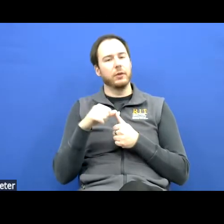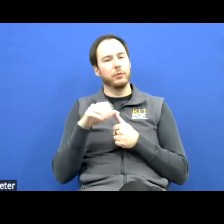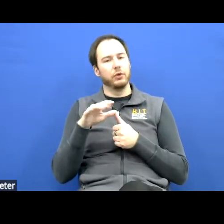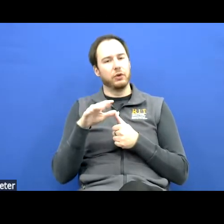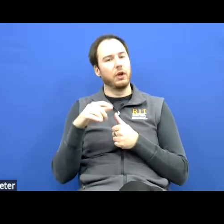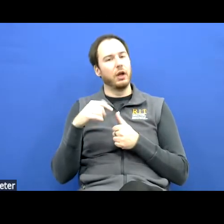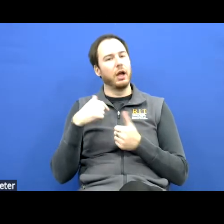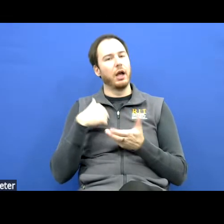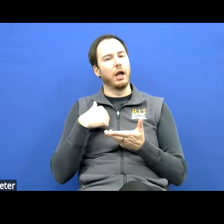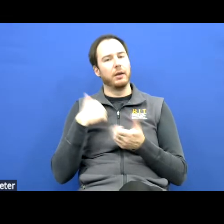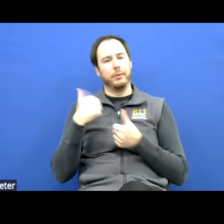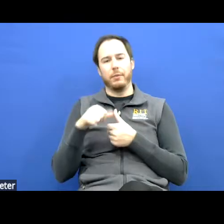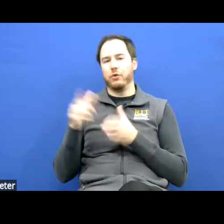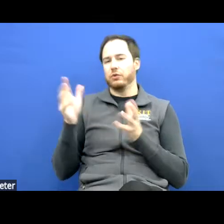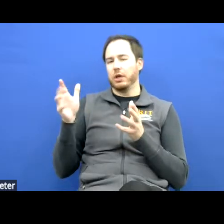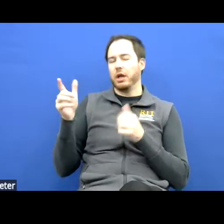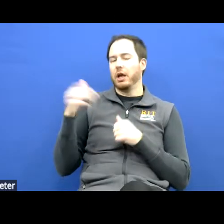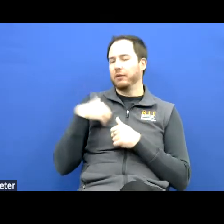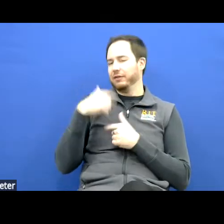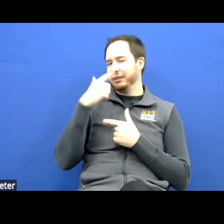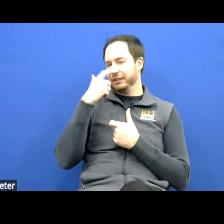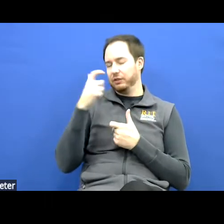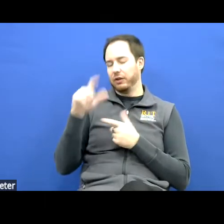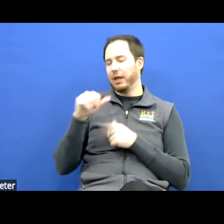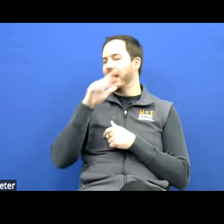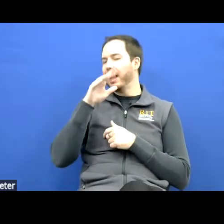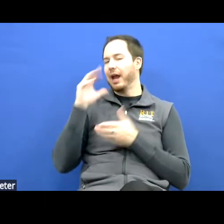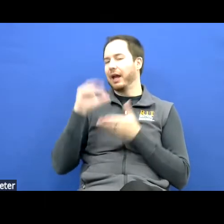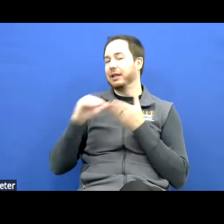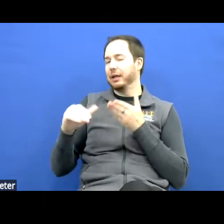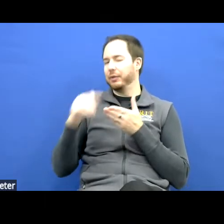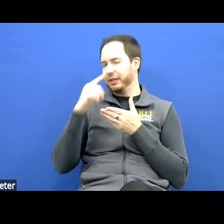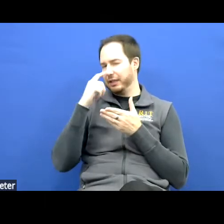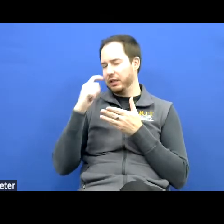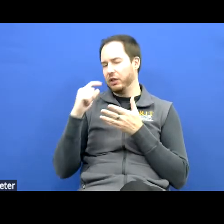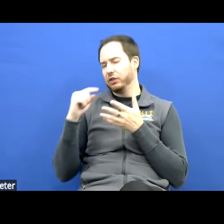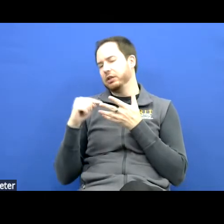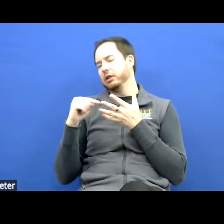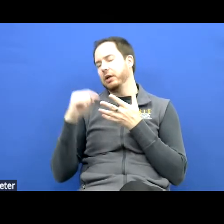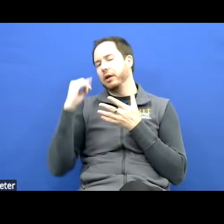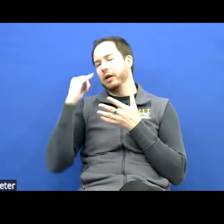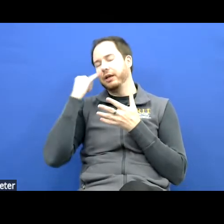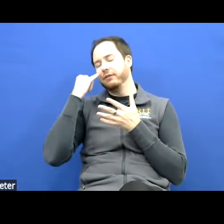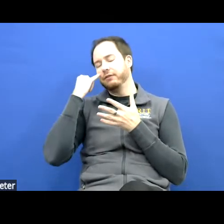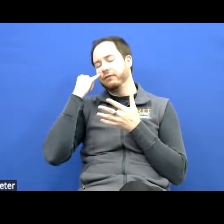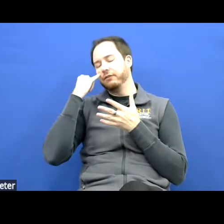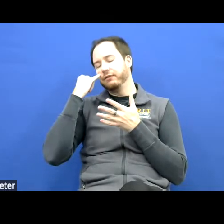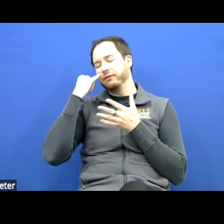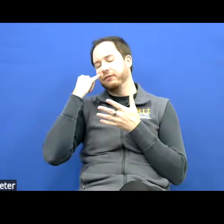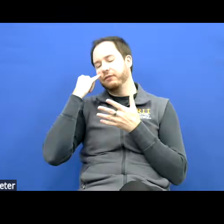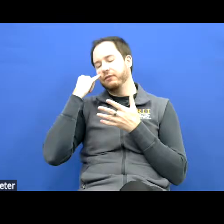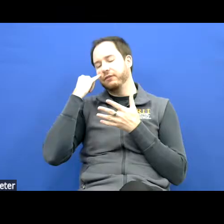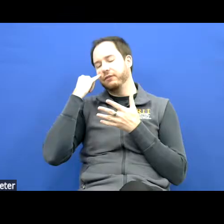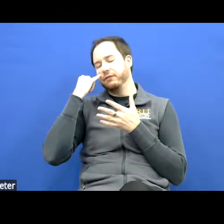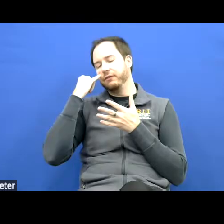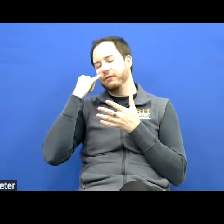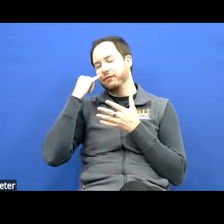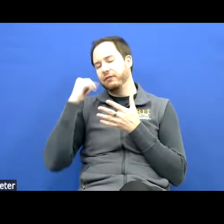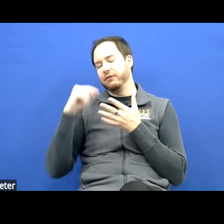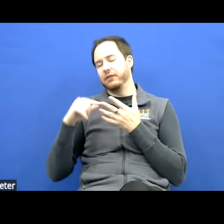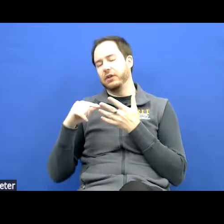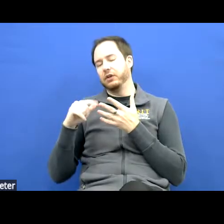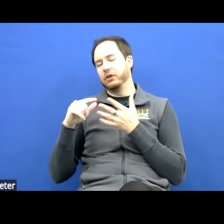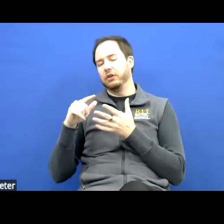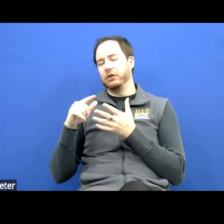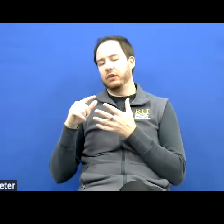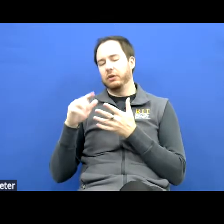I talked to them about is there's an interesting thing in the ag exemption that if you switch it, if it just